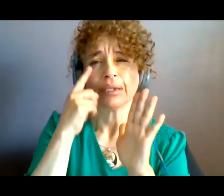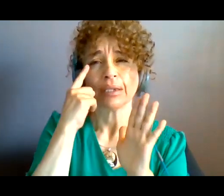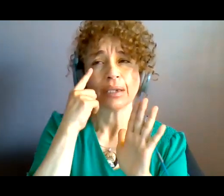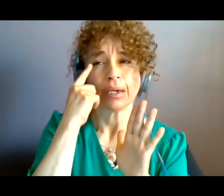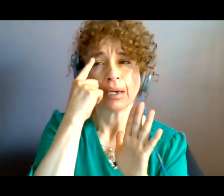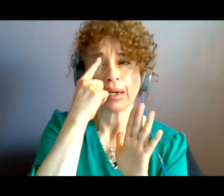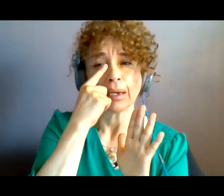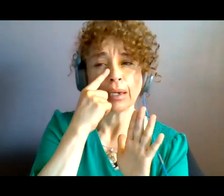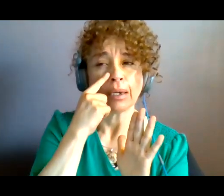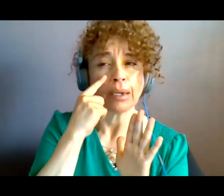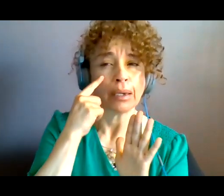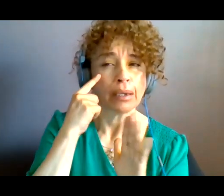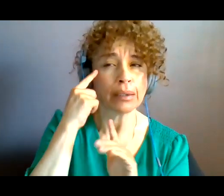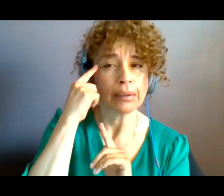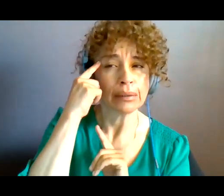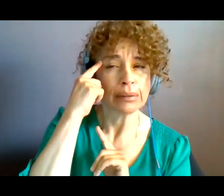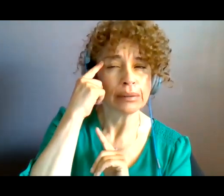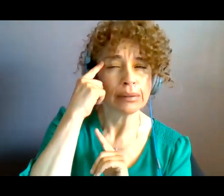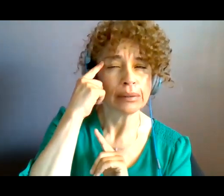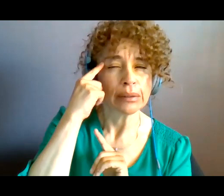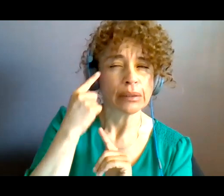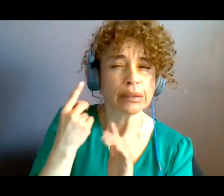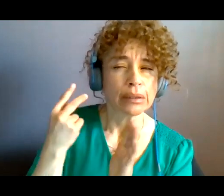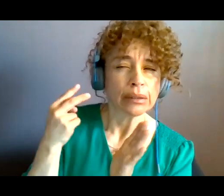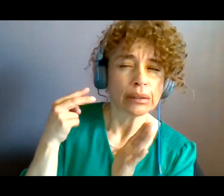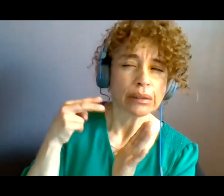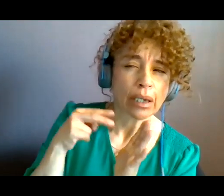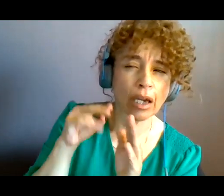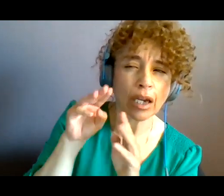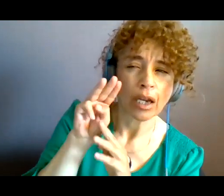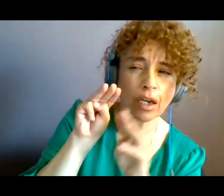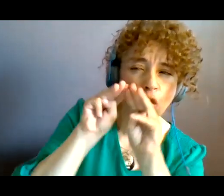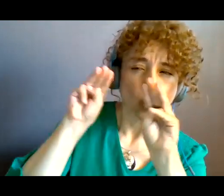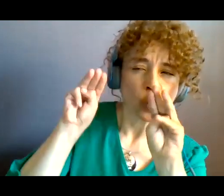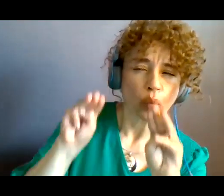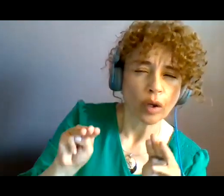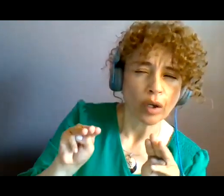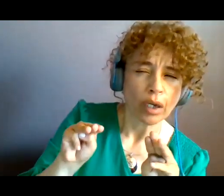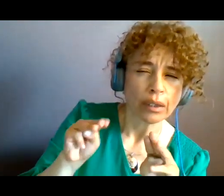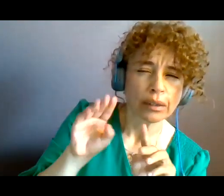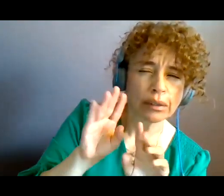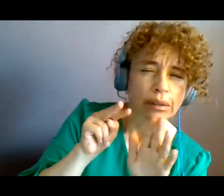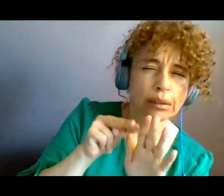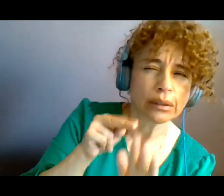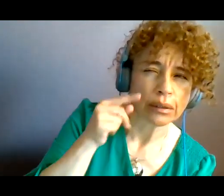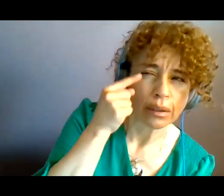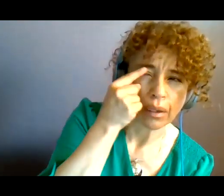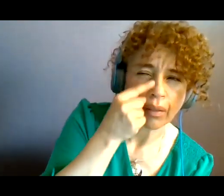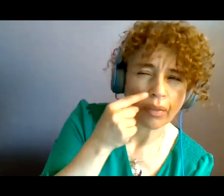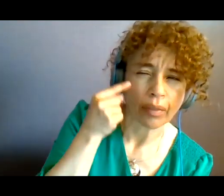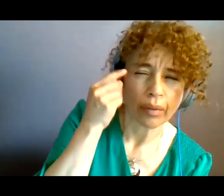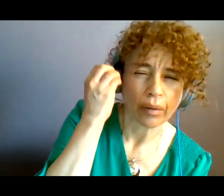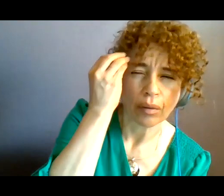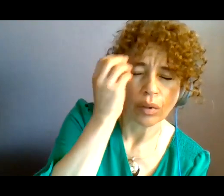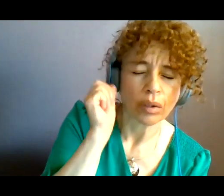eyes. And I stood in the museum weeping, seeing these eyes and thinking,